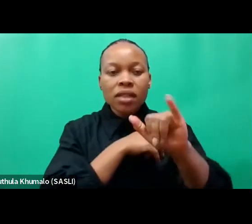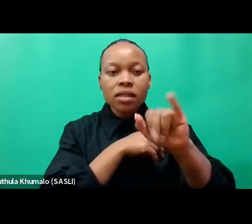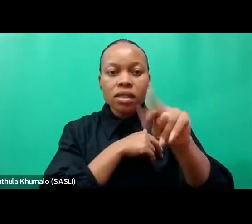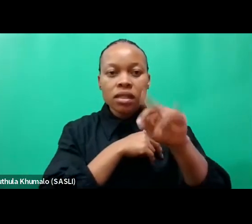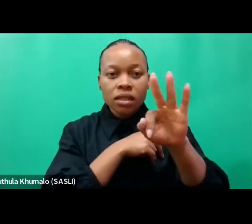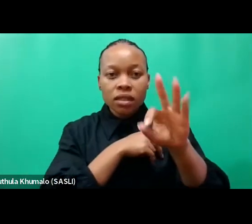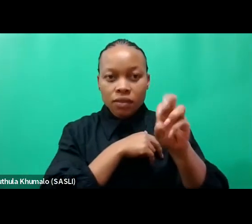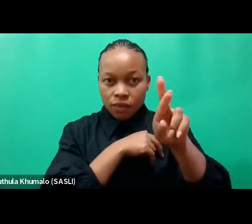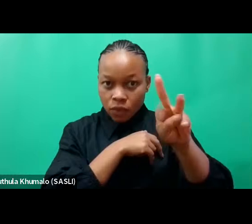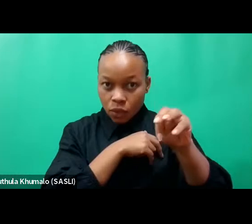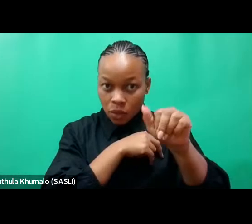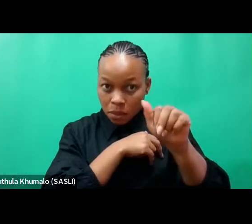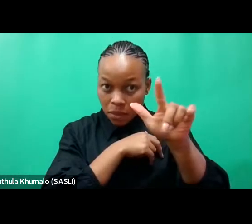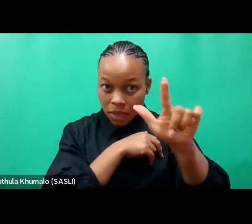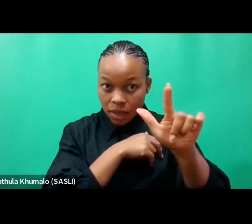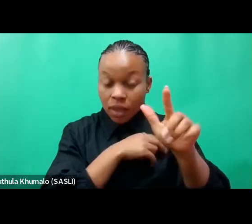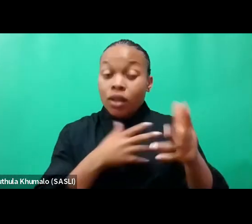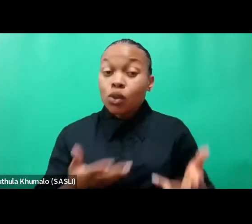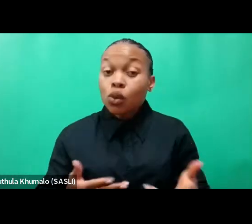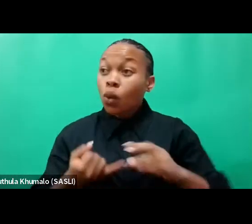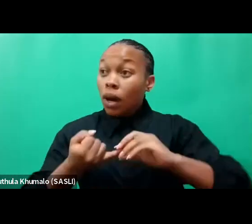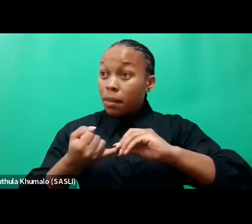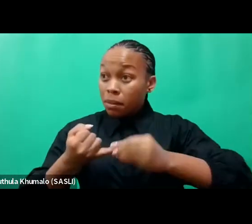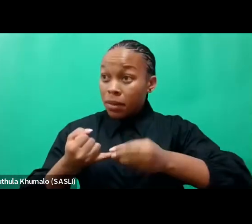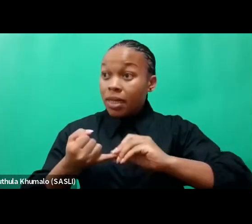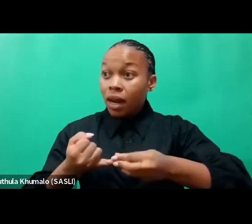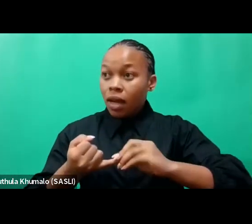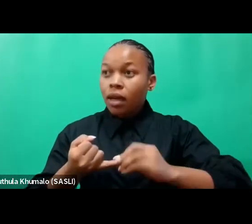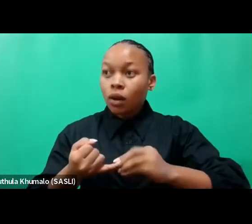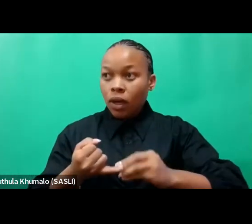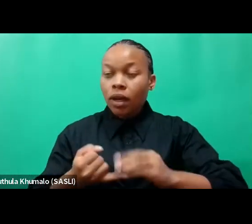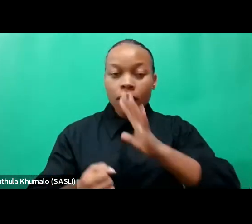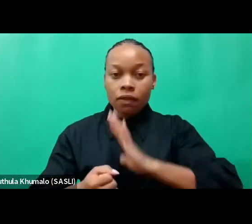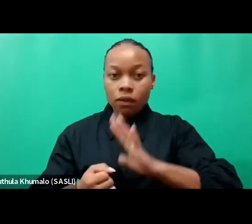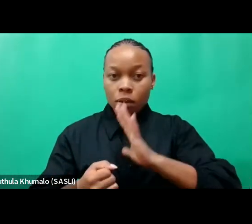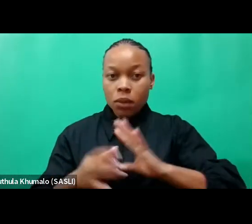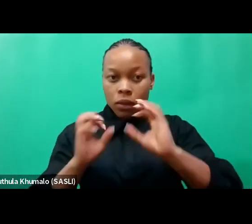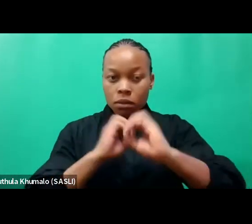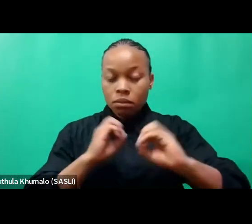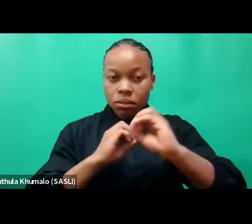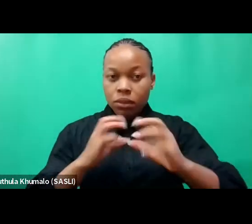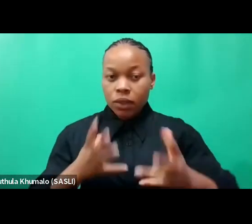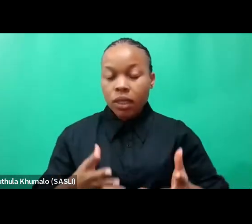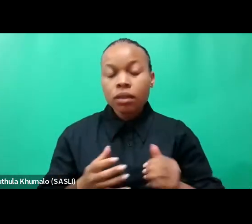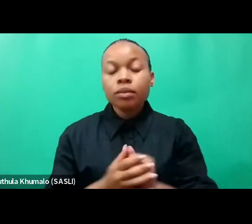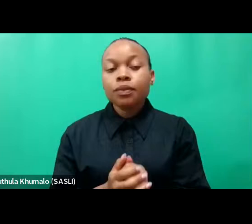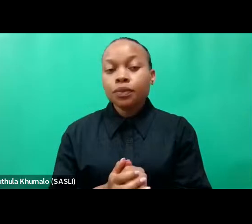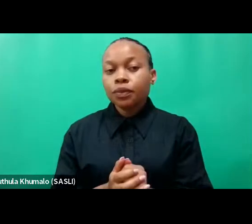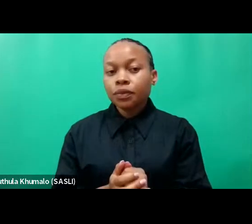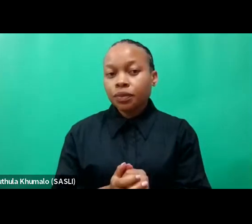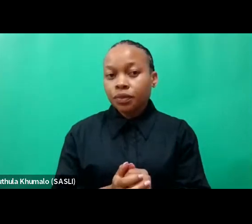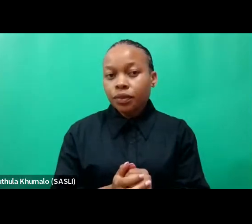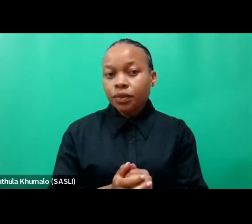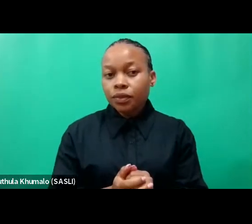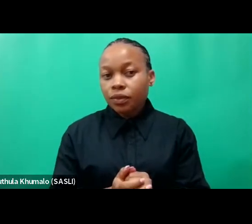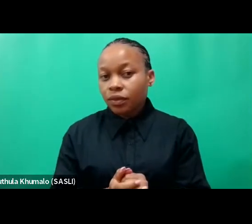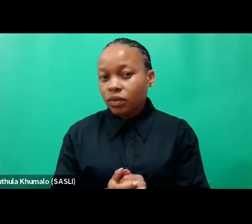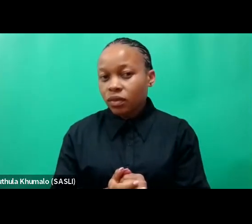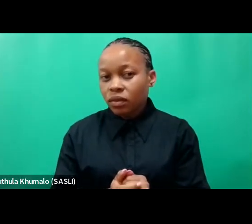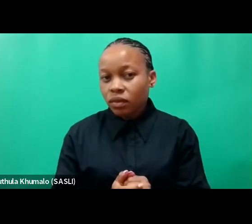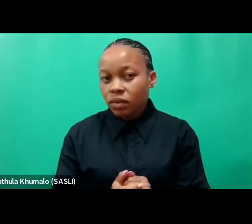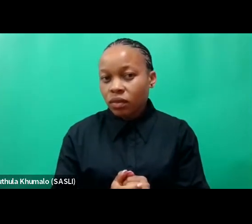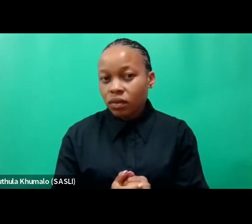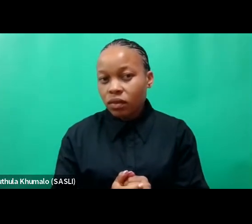ICT. So what I'm trying to say is that there are two levels at which I conducted my research. The first one is overall shopping, then the second one is